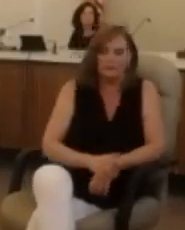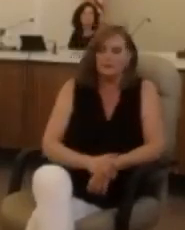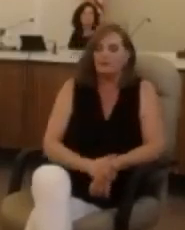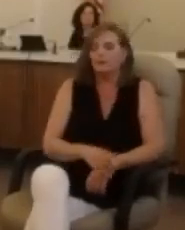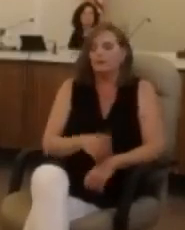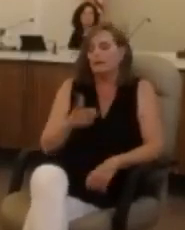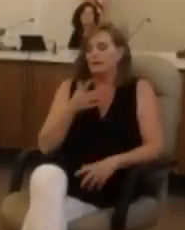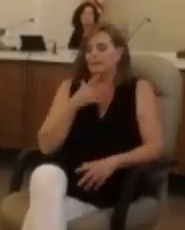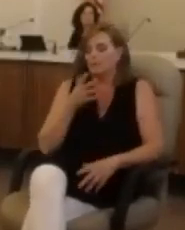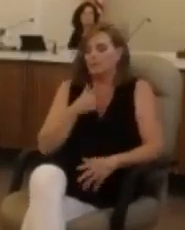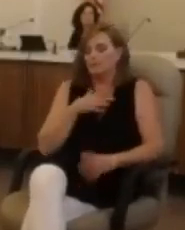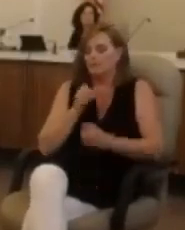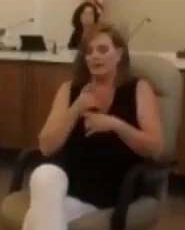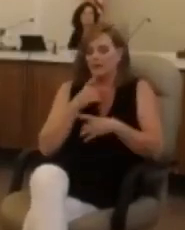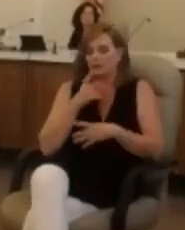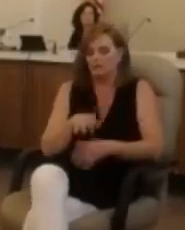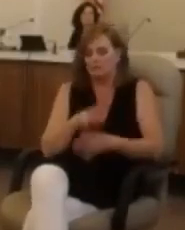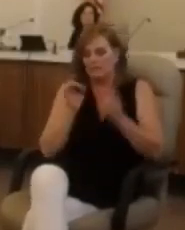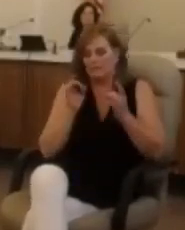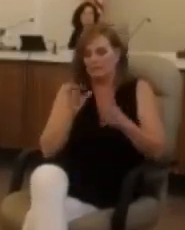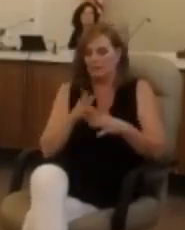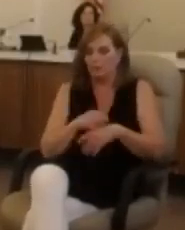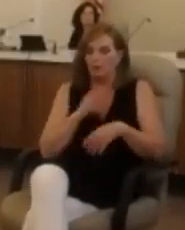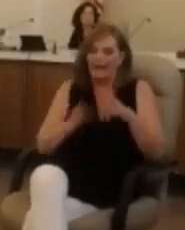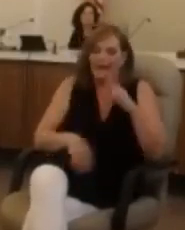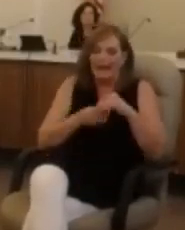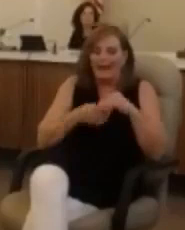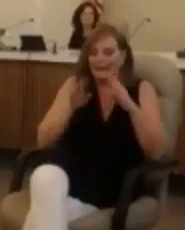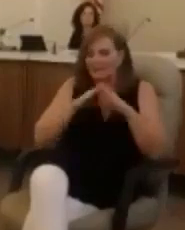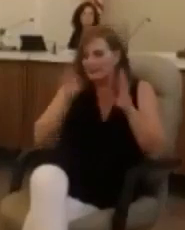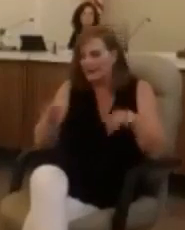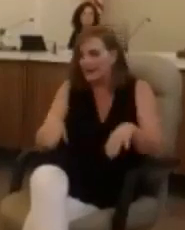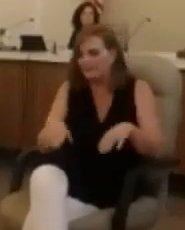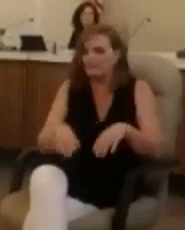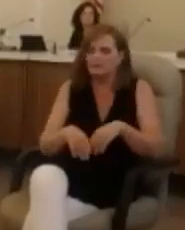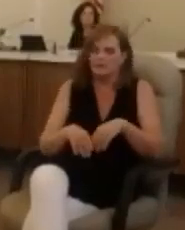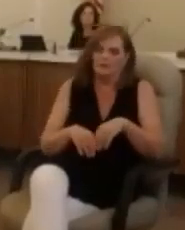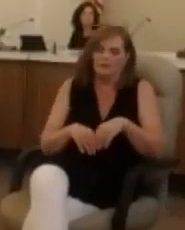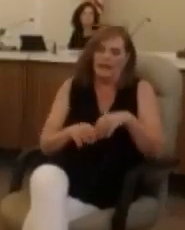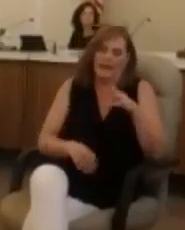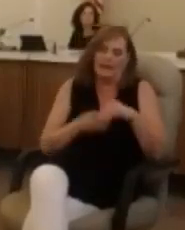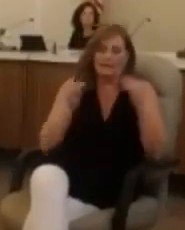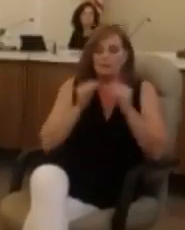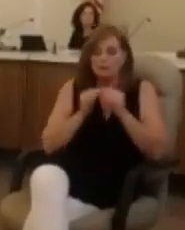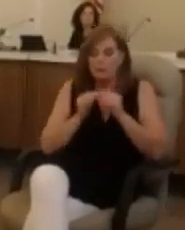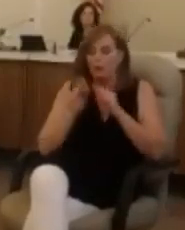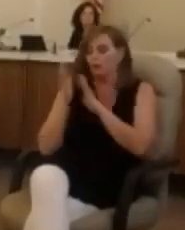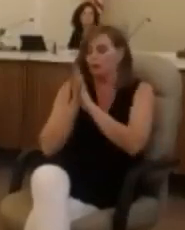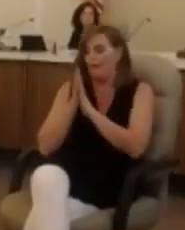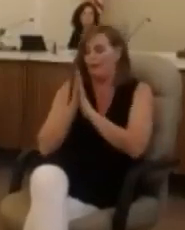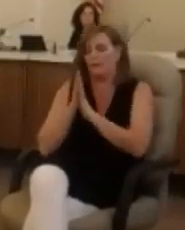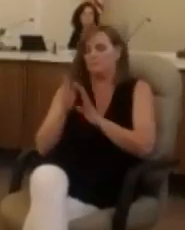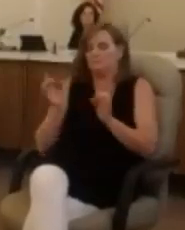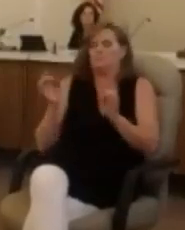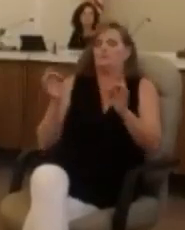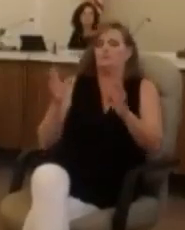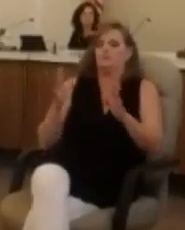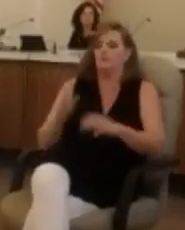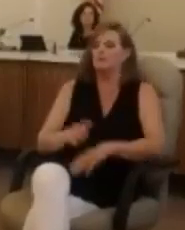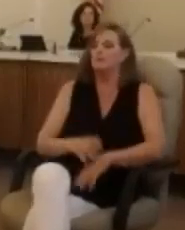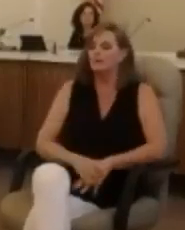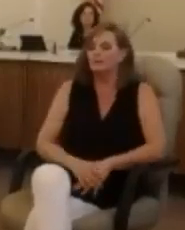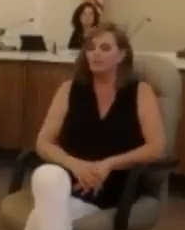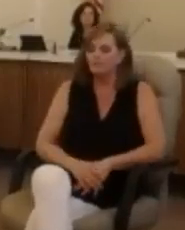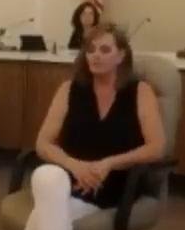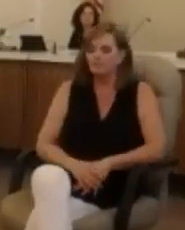worse. Adding a pavilion inside of there, having more traffic coming in and out of there. On top of all